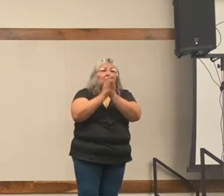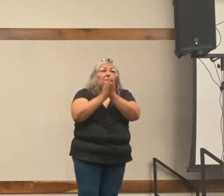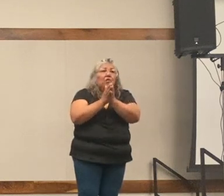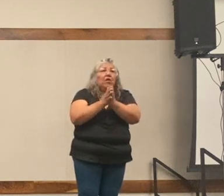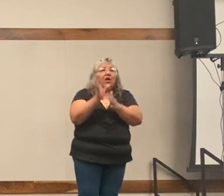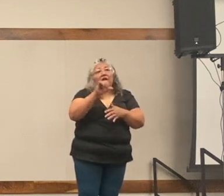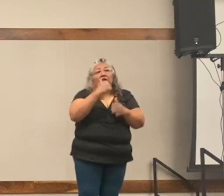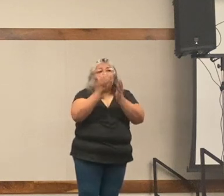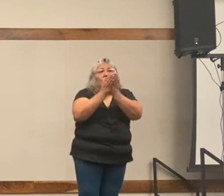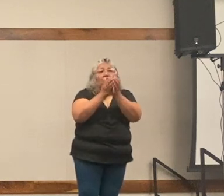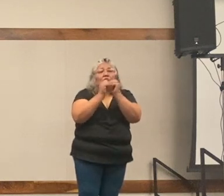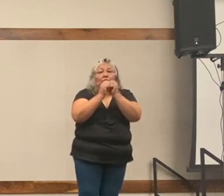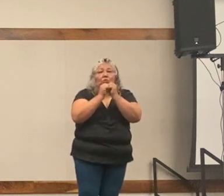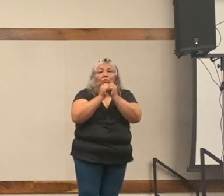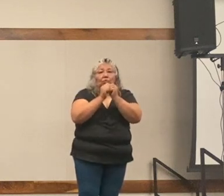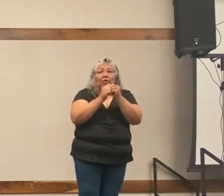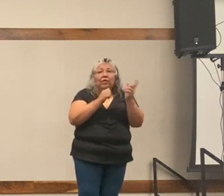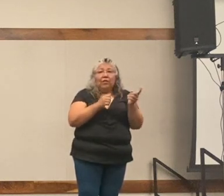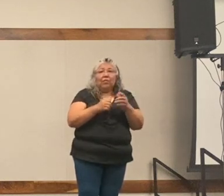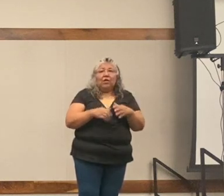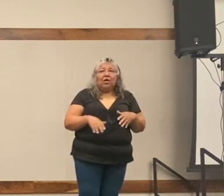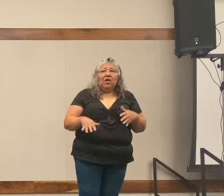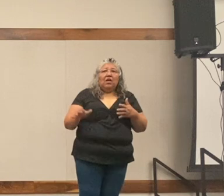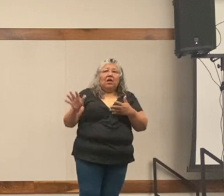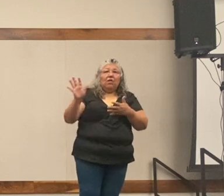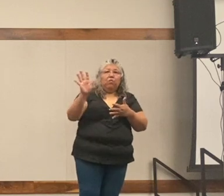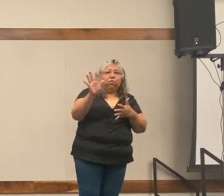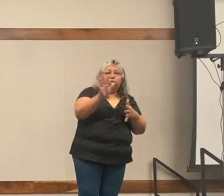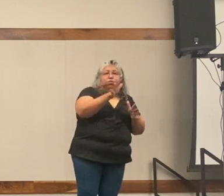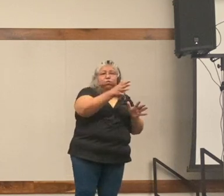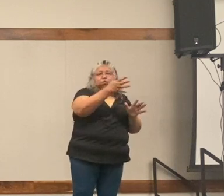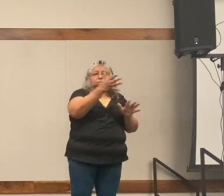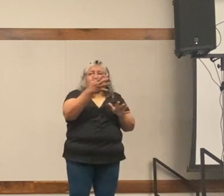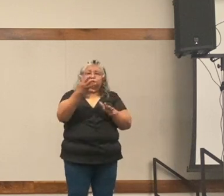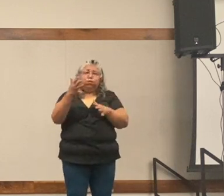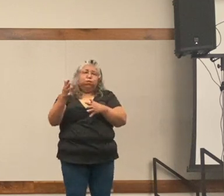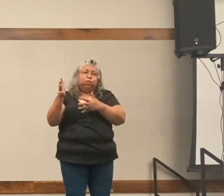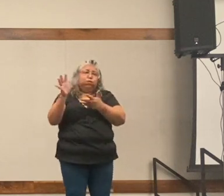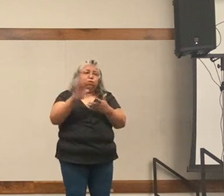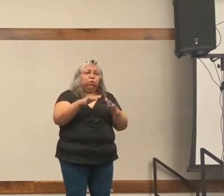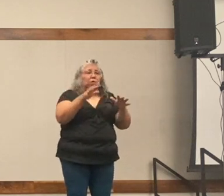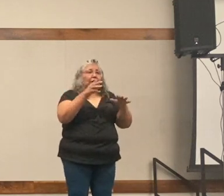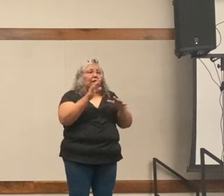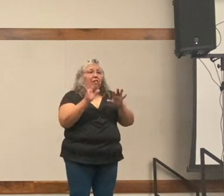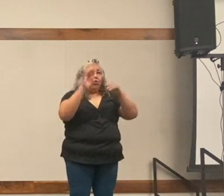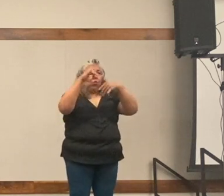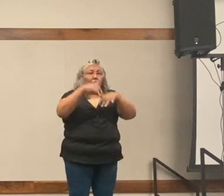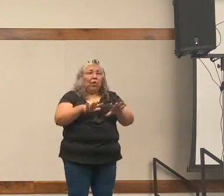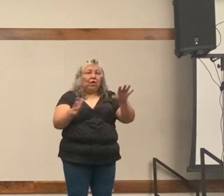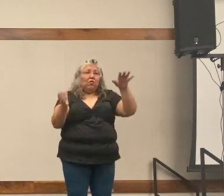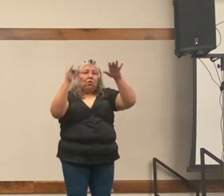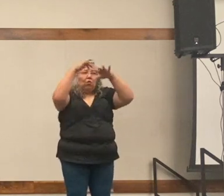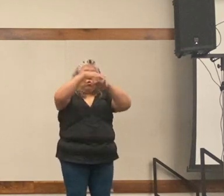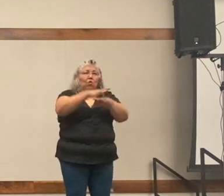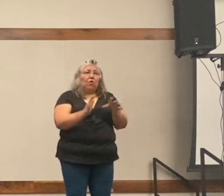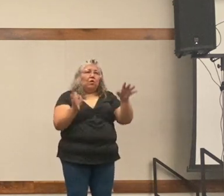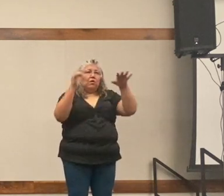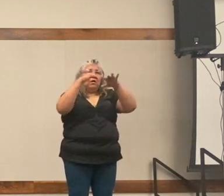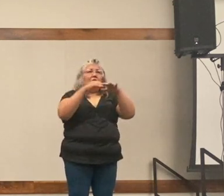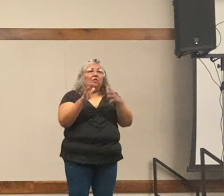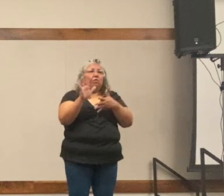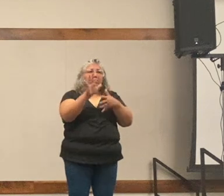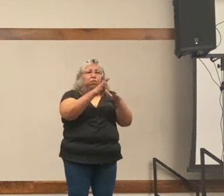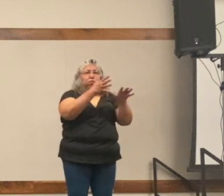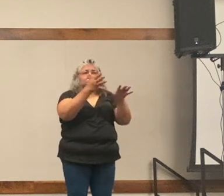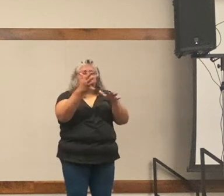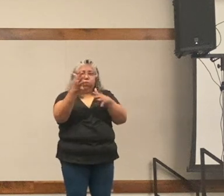and other boats were with him. A great windstorm arose, and the waves were breaking over the boat, so that the boat was already being